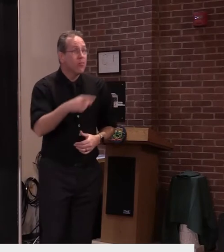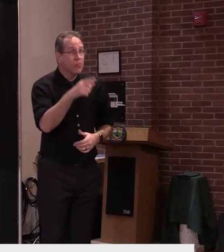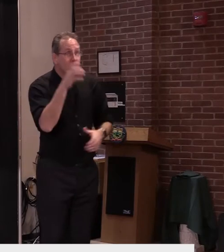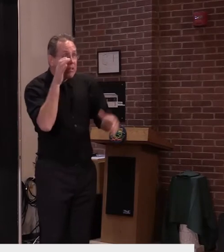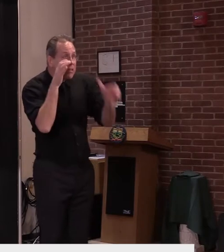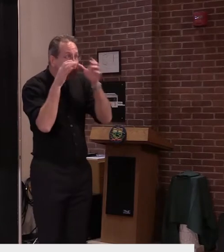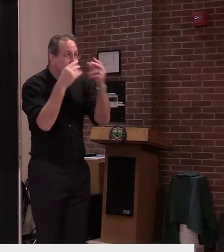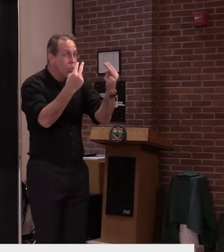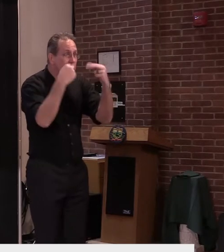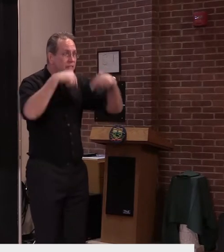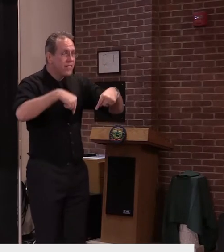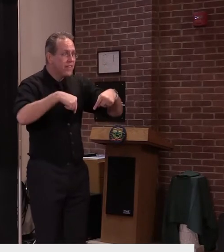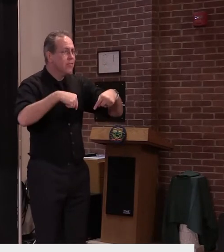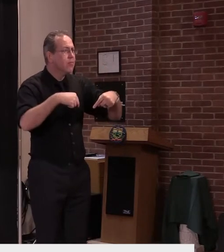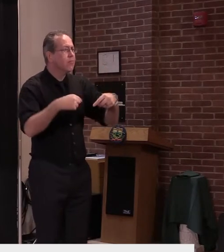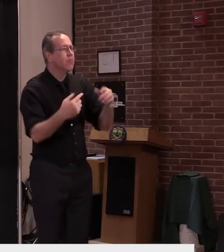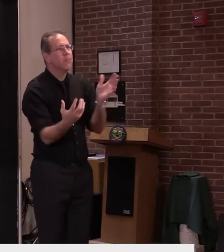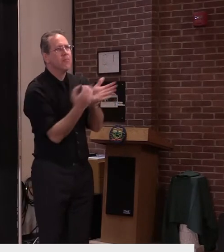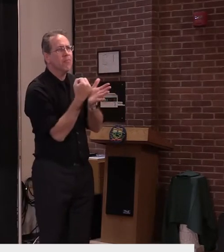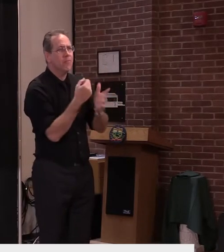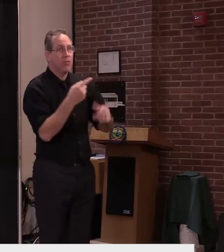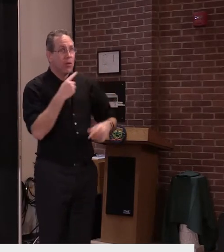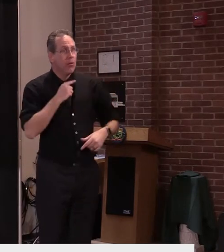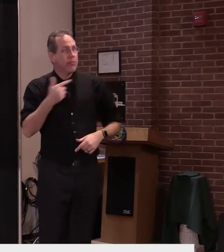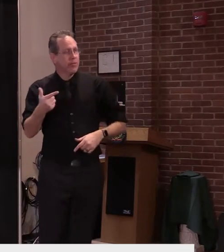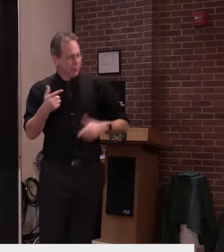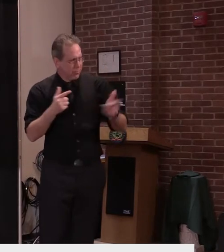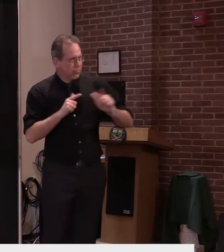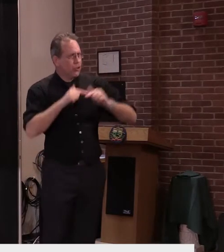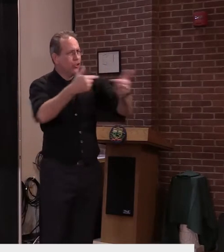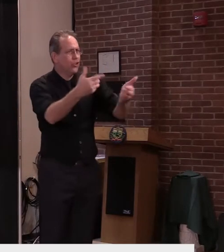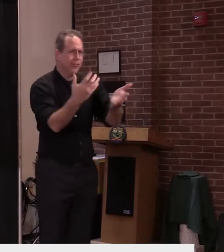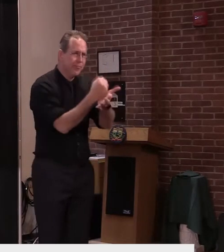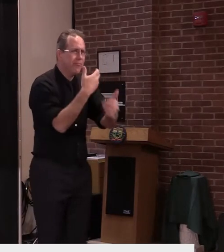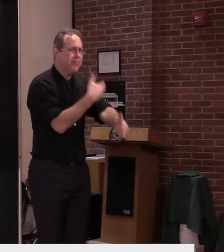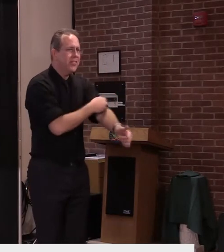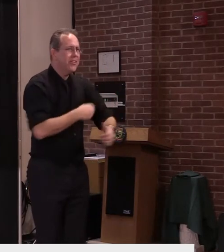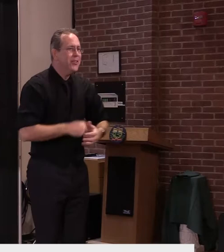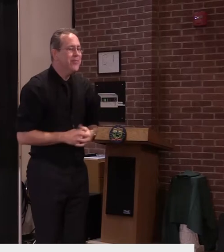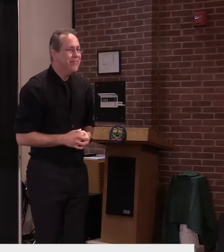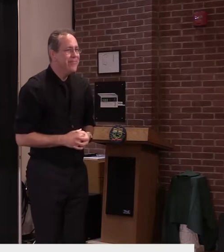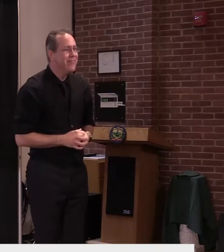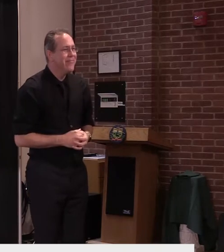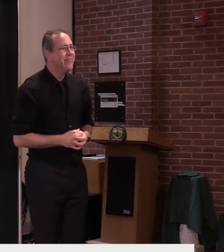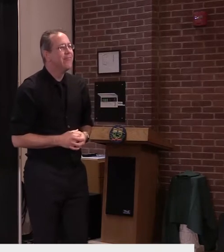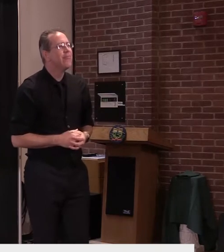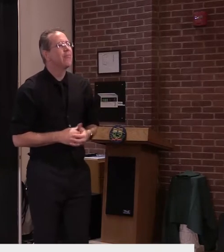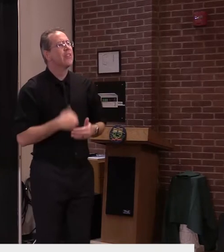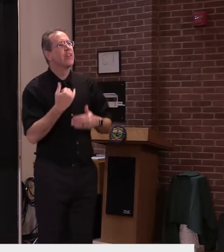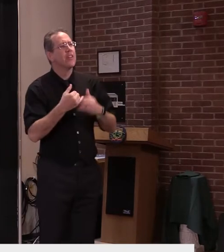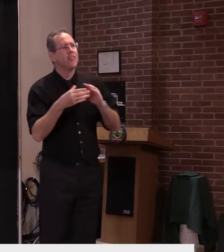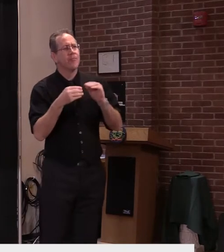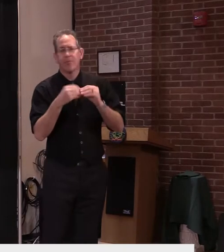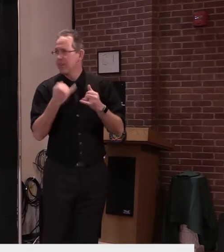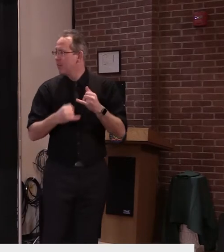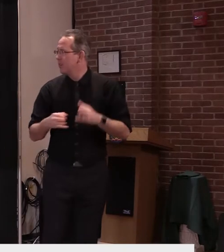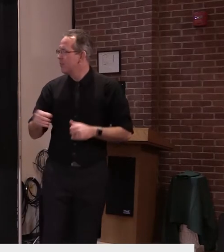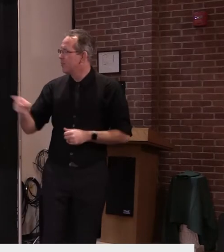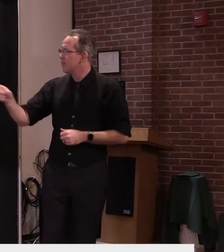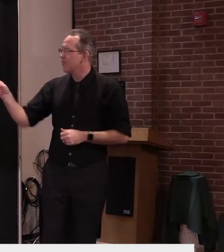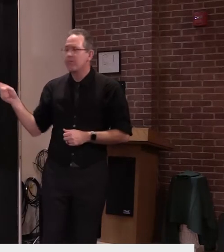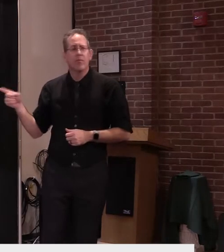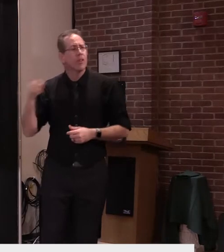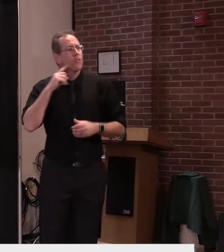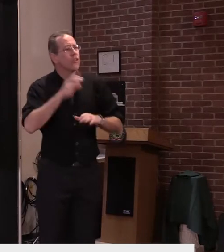full protection. And then finally, just an update on the 5 to 11 vaccination status. You can see we continue to make progress